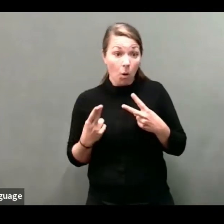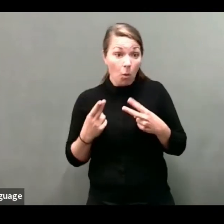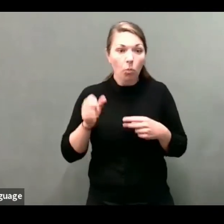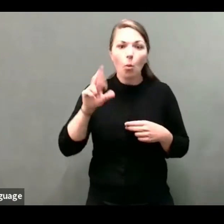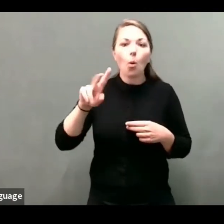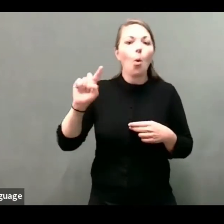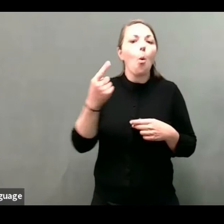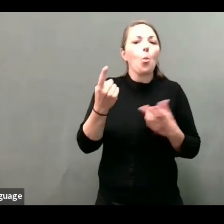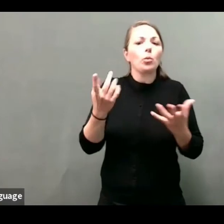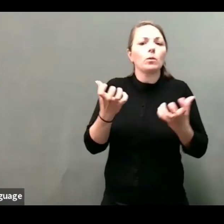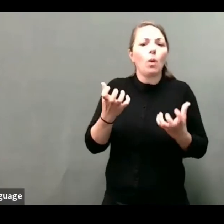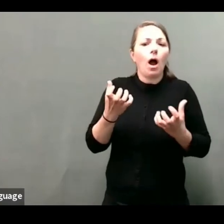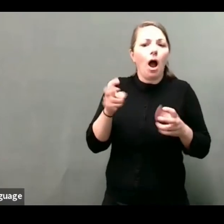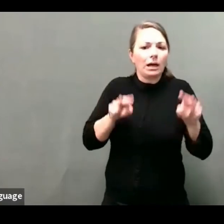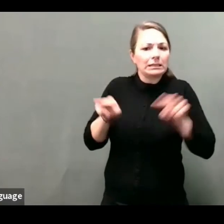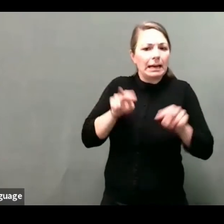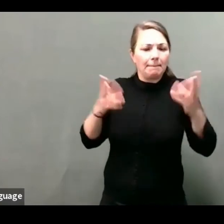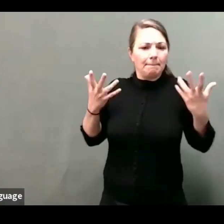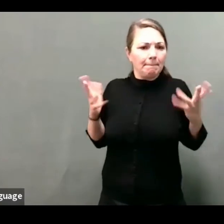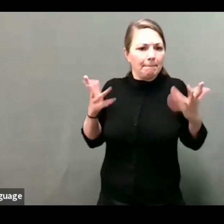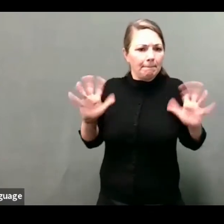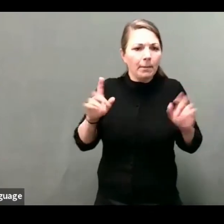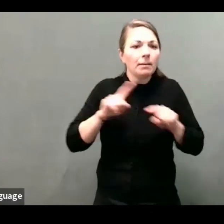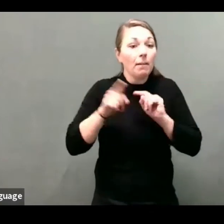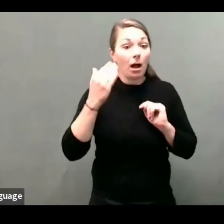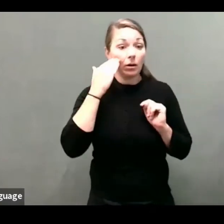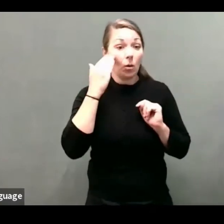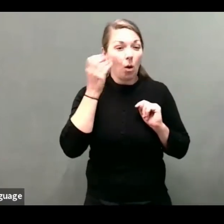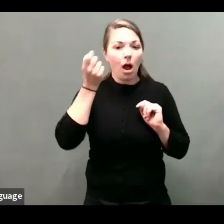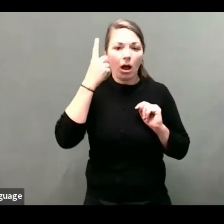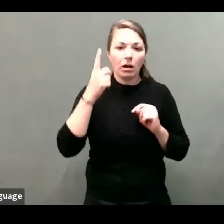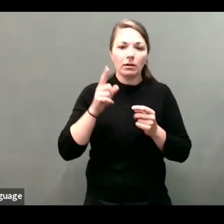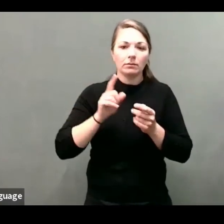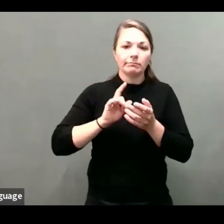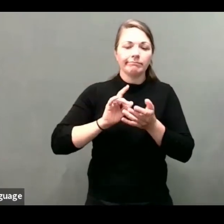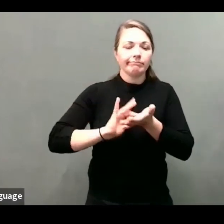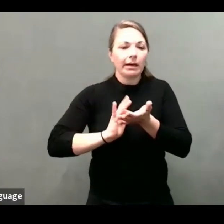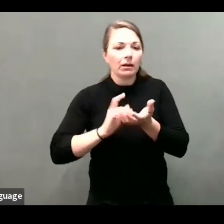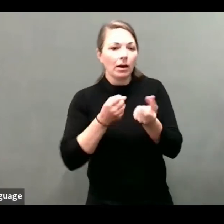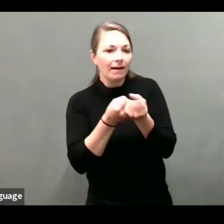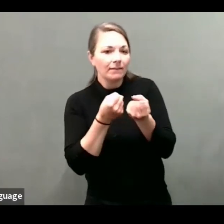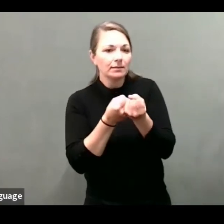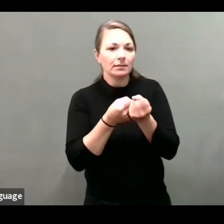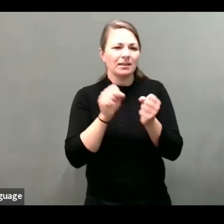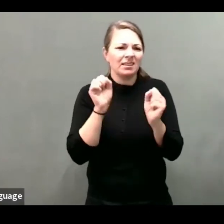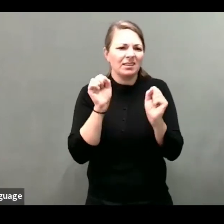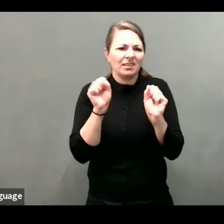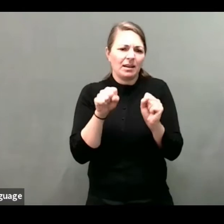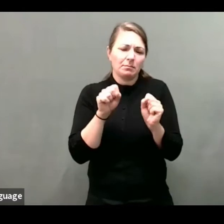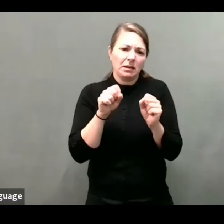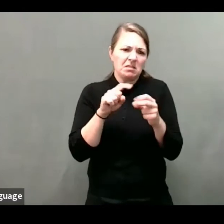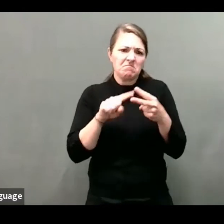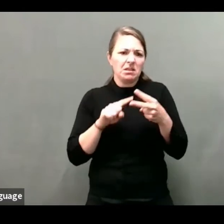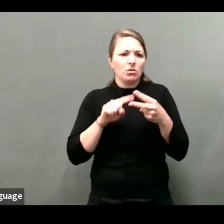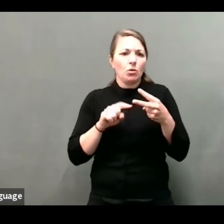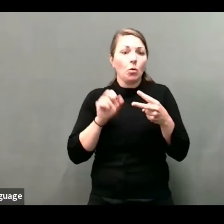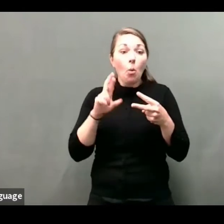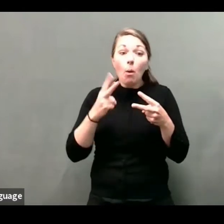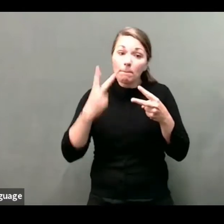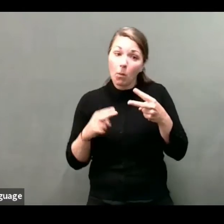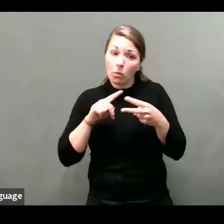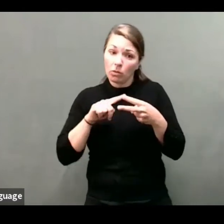talk about that in a moment. But just know that those could be, that medical advocacy itself could be either of those things or both of those